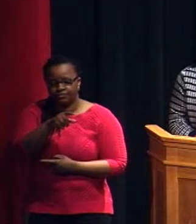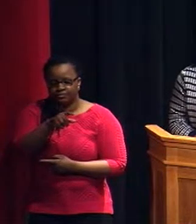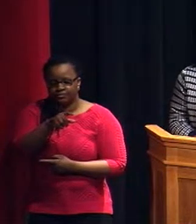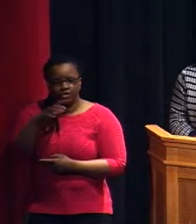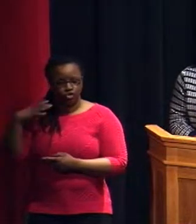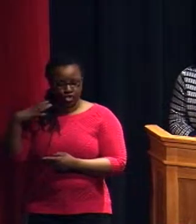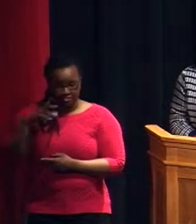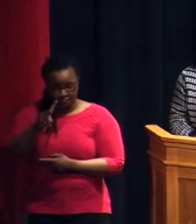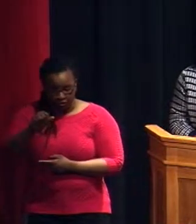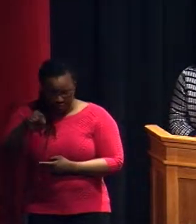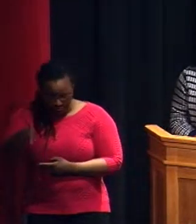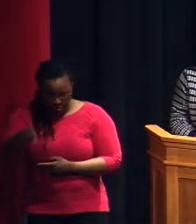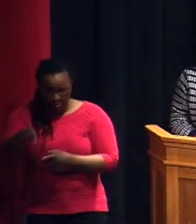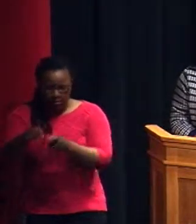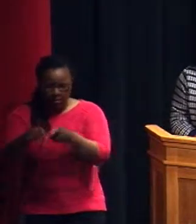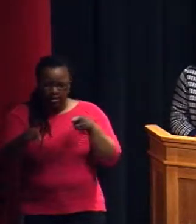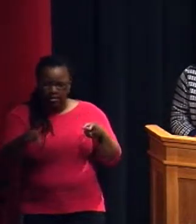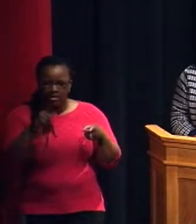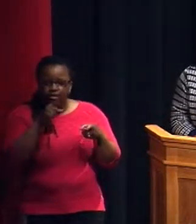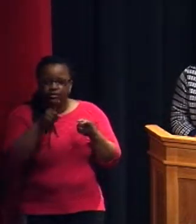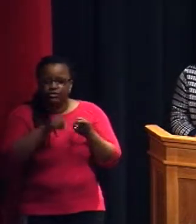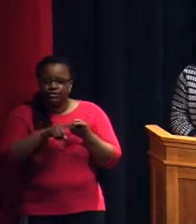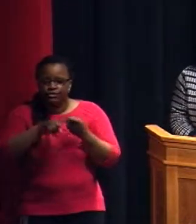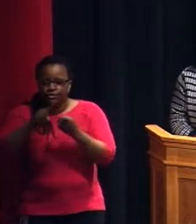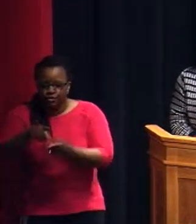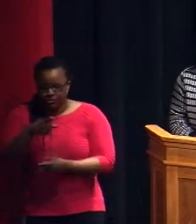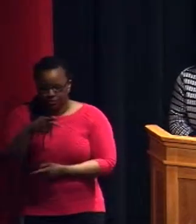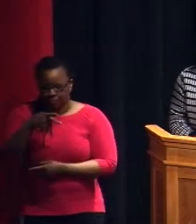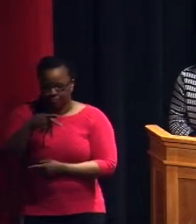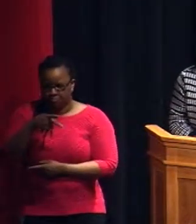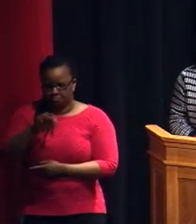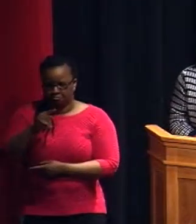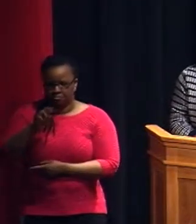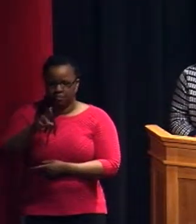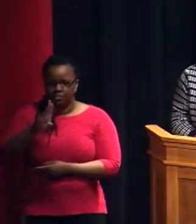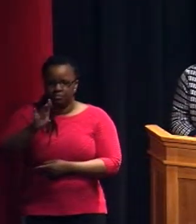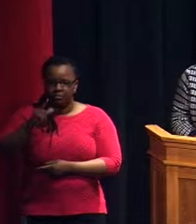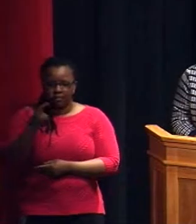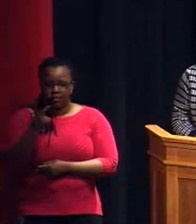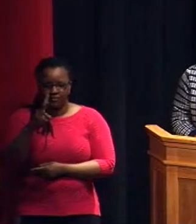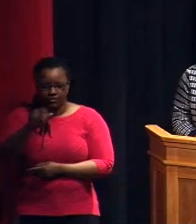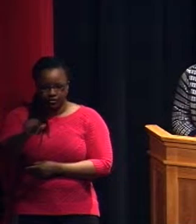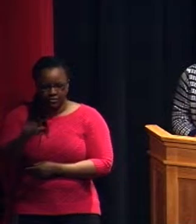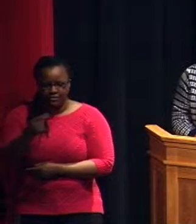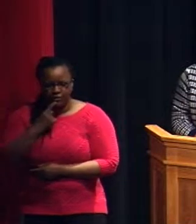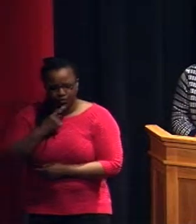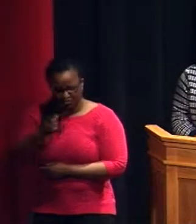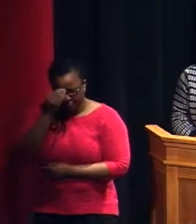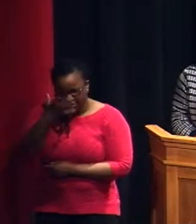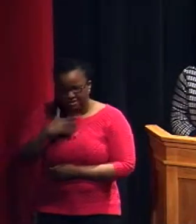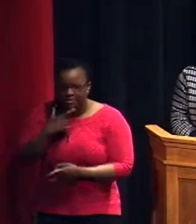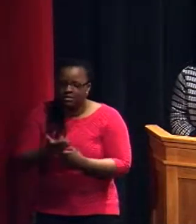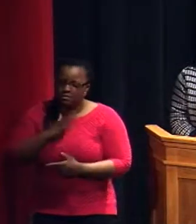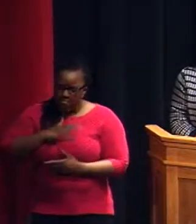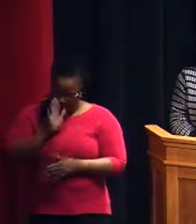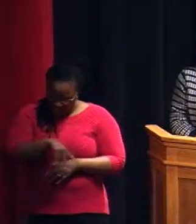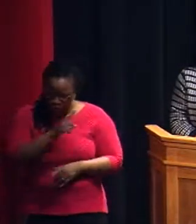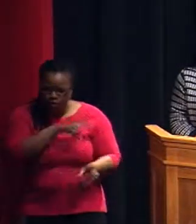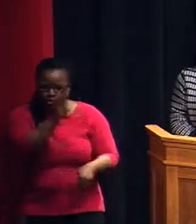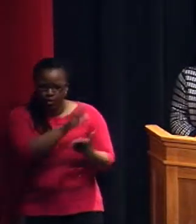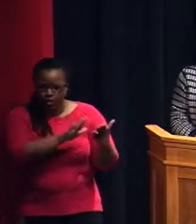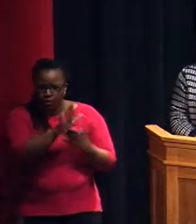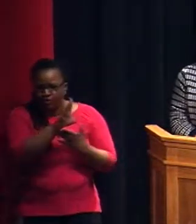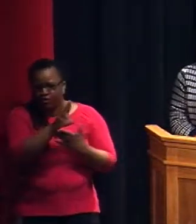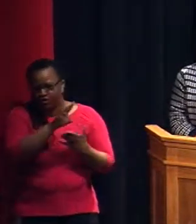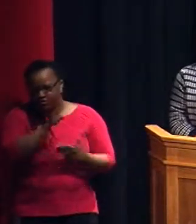Virginia to visit her sister. And she used to say, my children are going to go to the University of Virginia. They're going to go there. Now, at the time when she